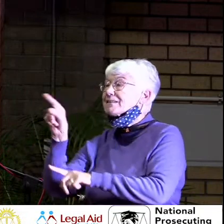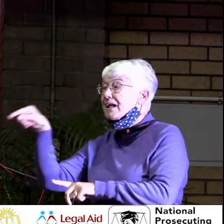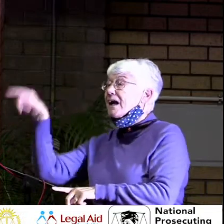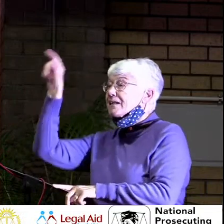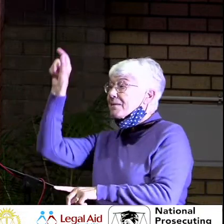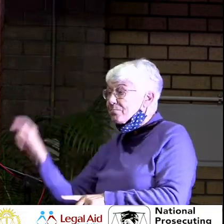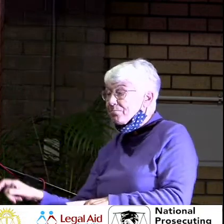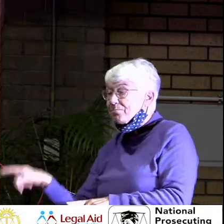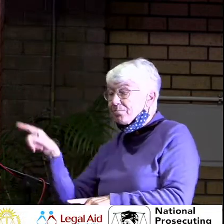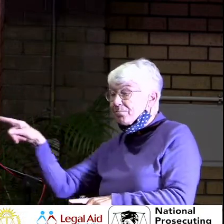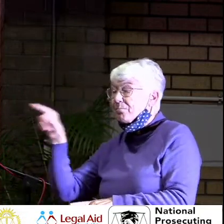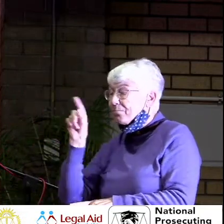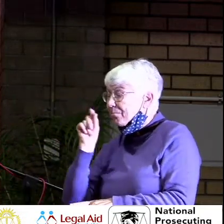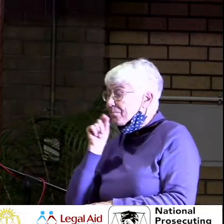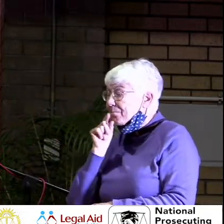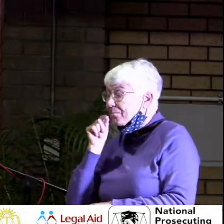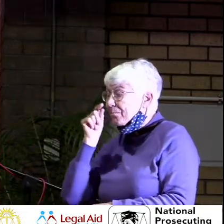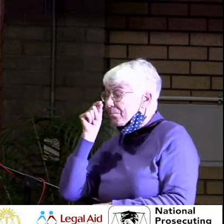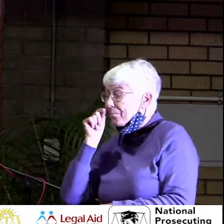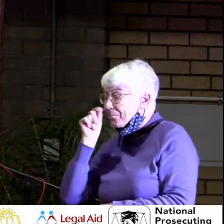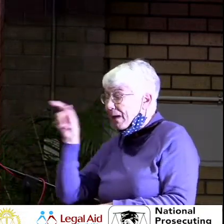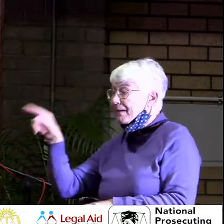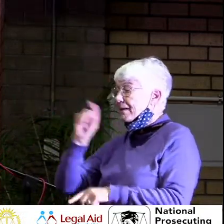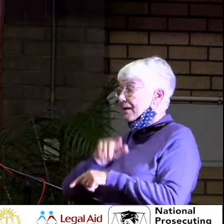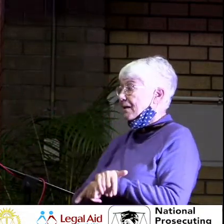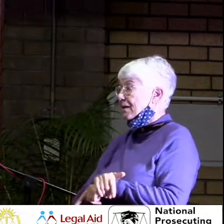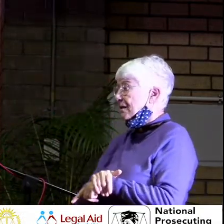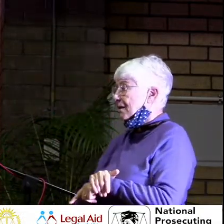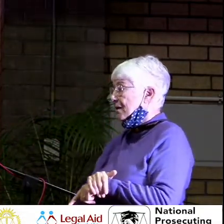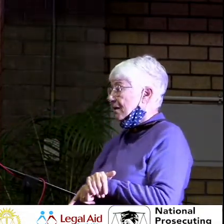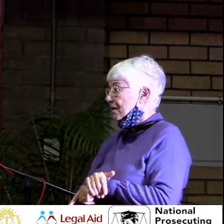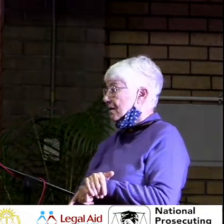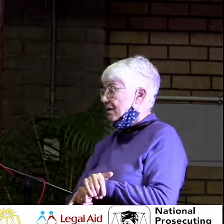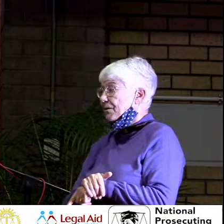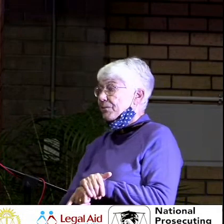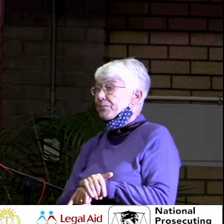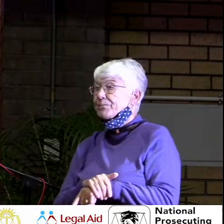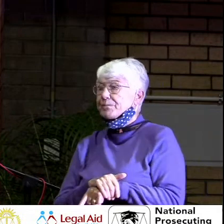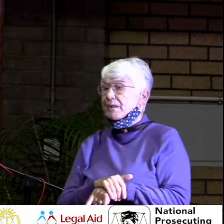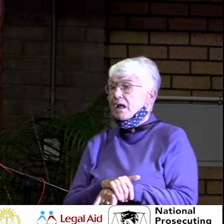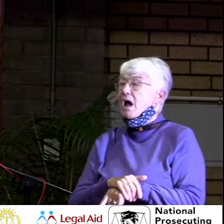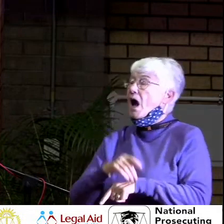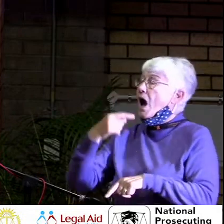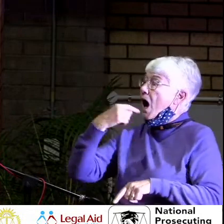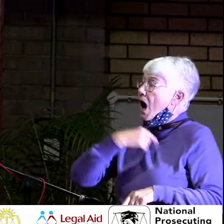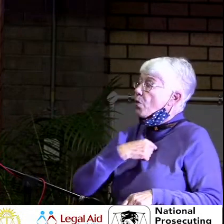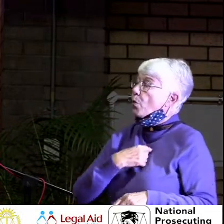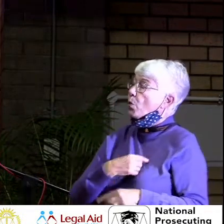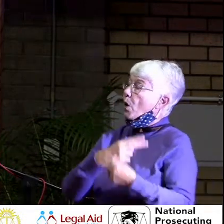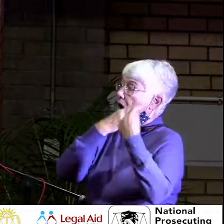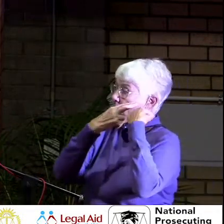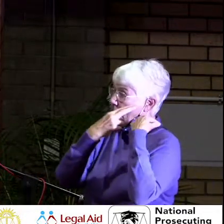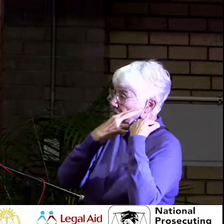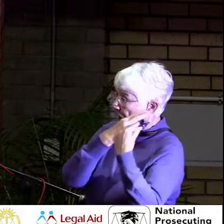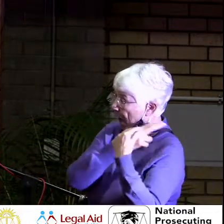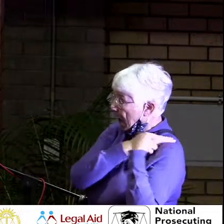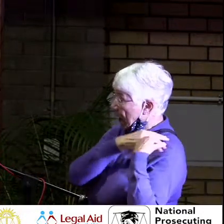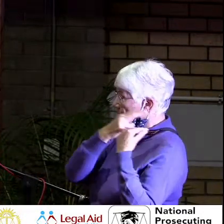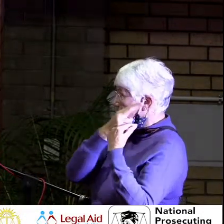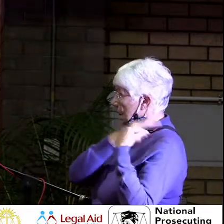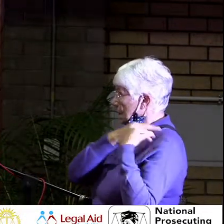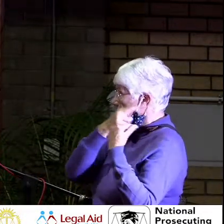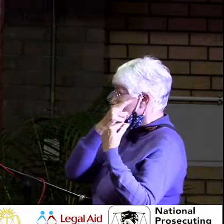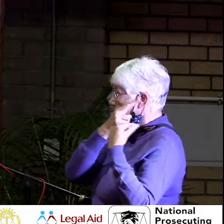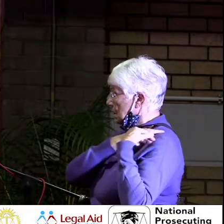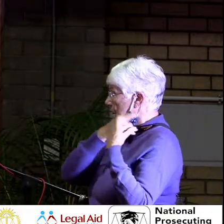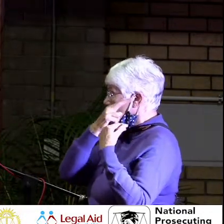That's not the only thing we do. We also have a constitutional obligation to ensure that those that are arrested have a right